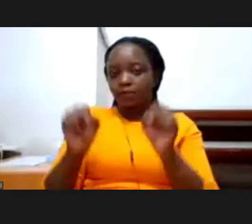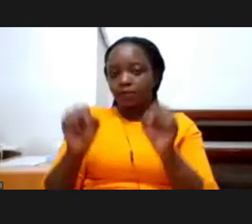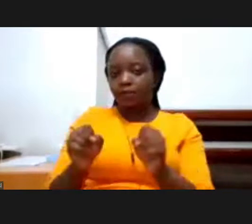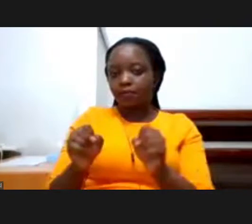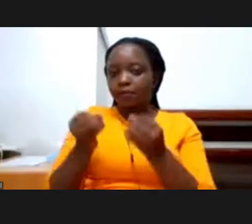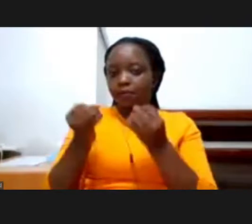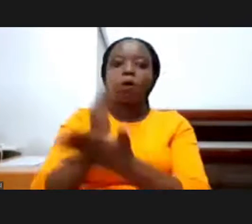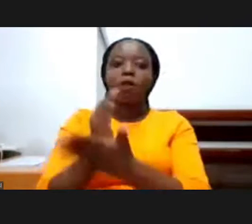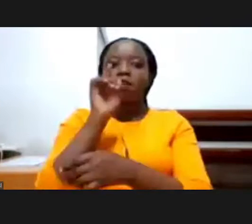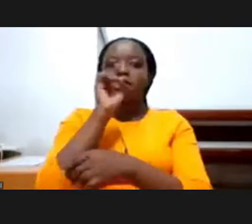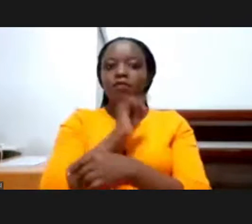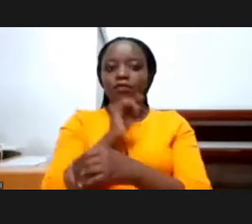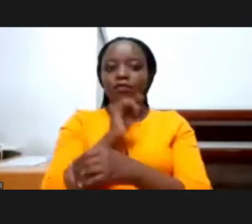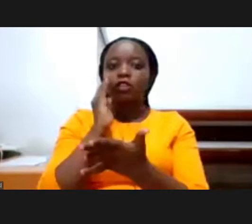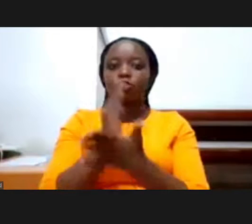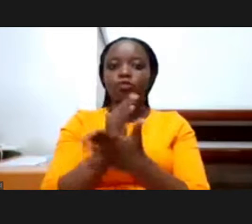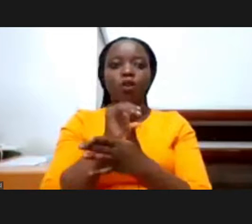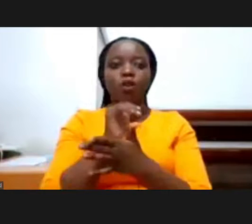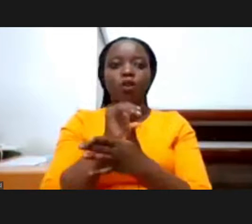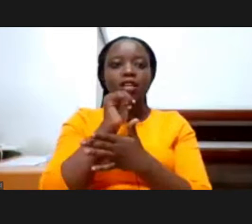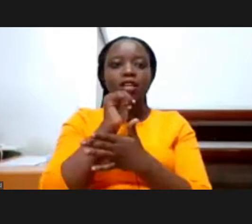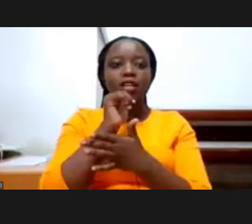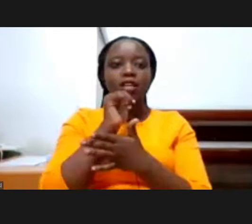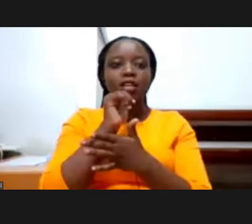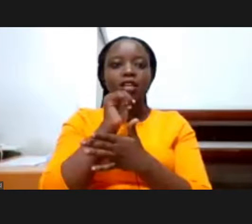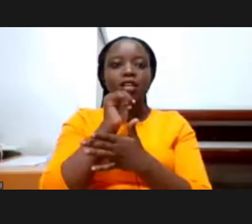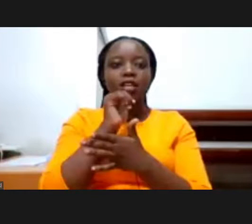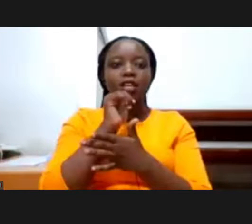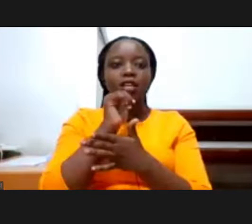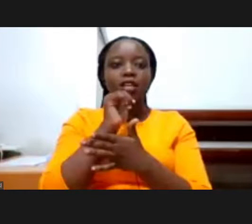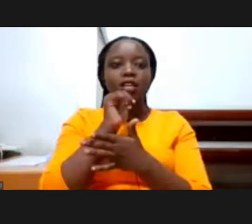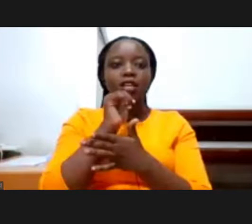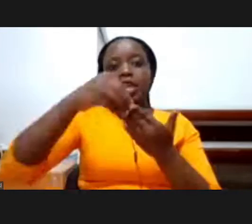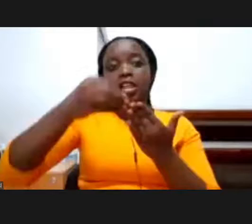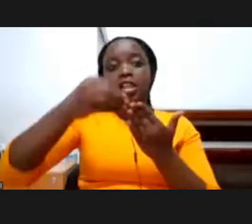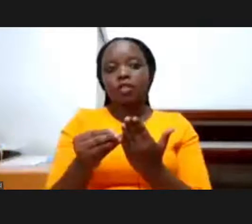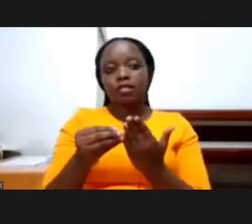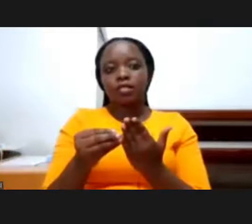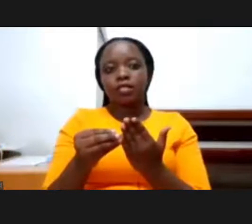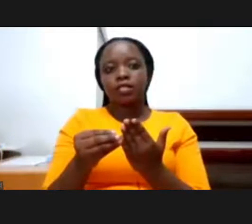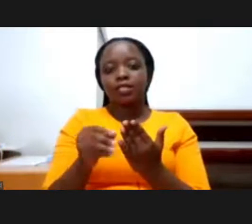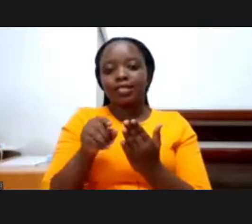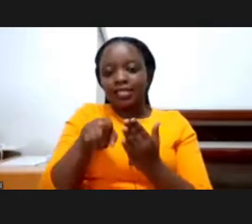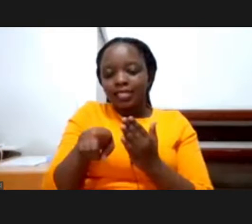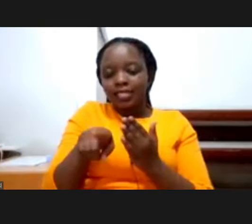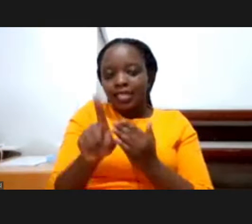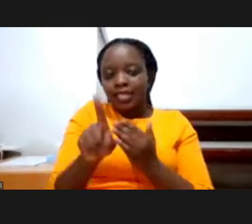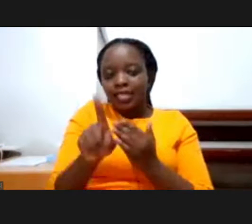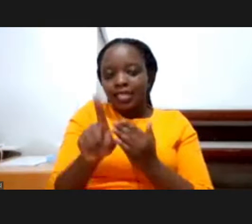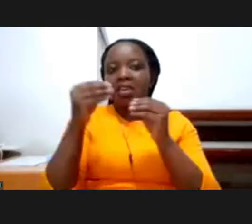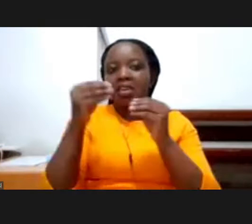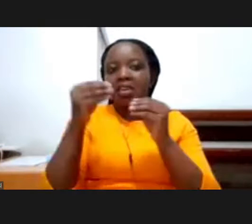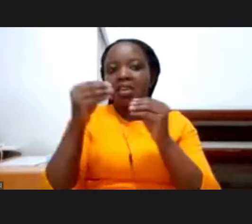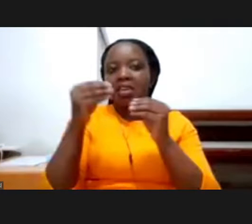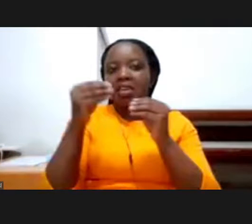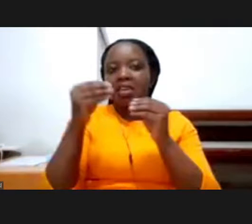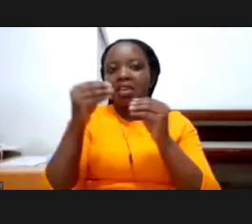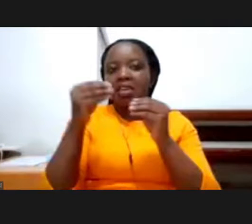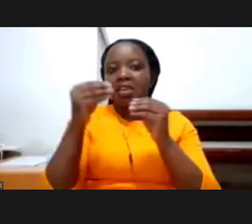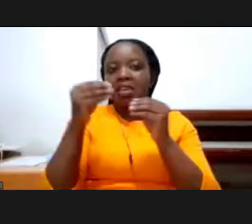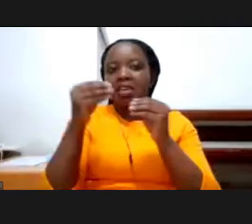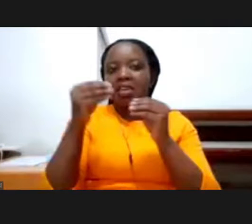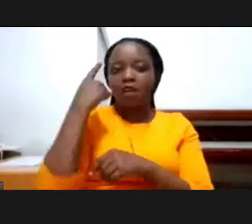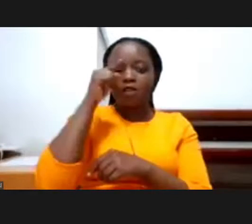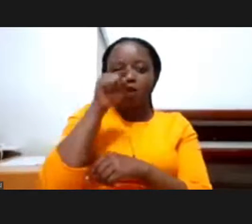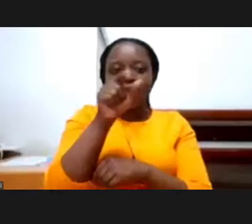invoice, it gives the PIN of the purchaser, and that is the misconception we are